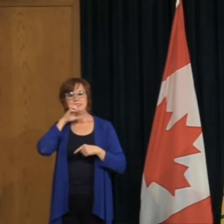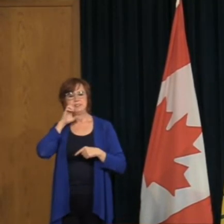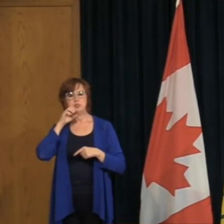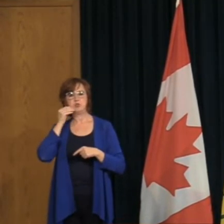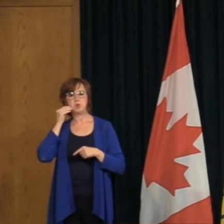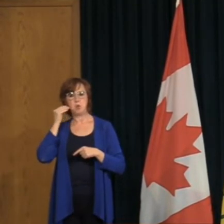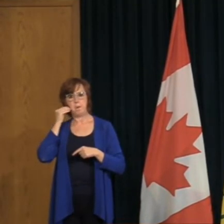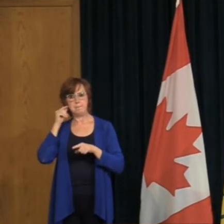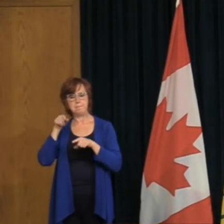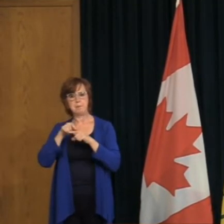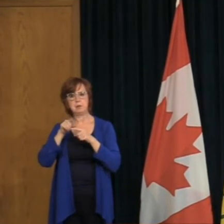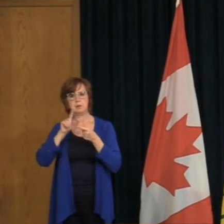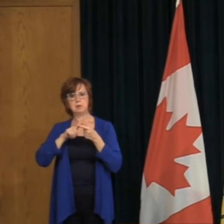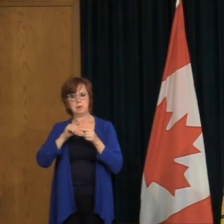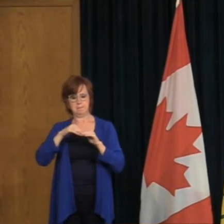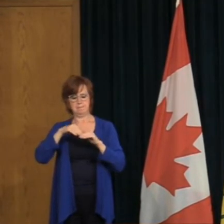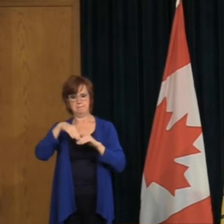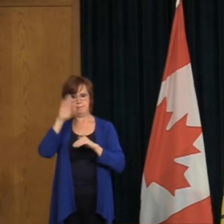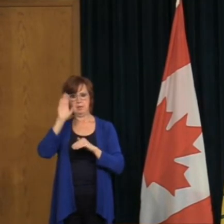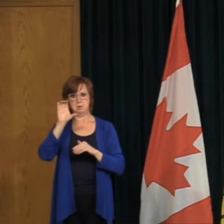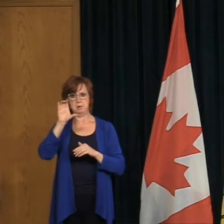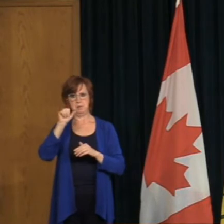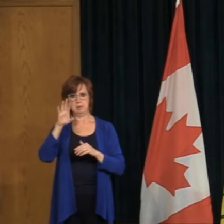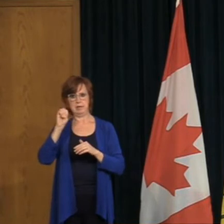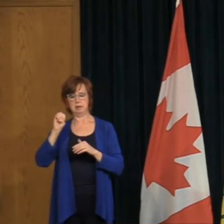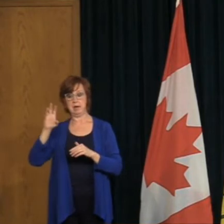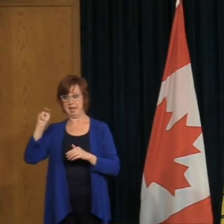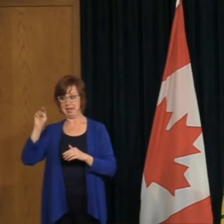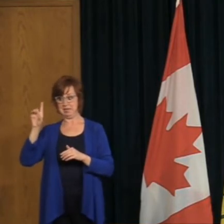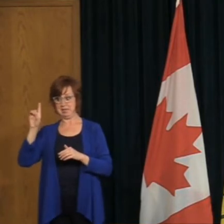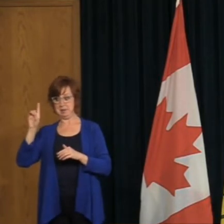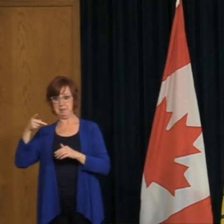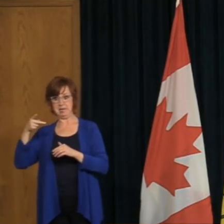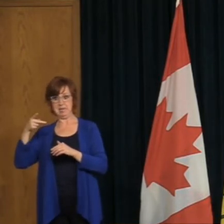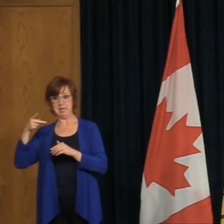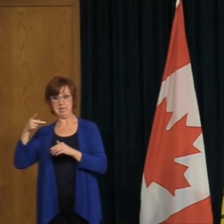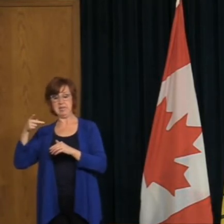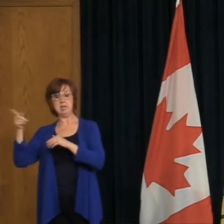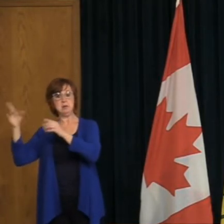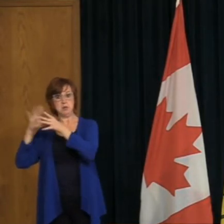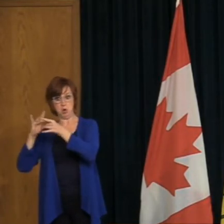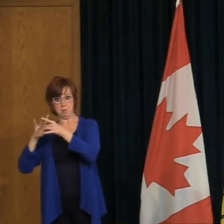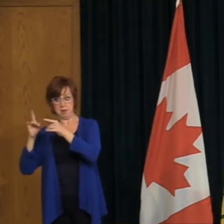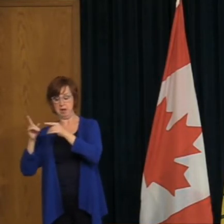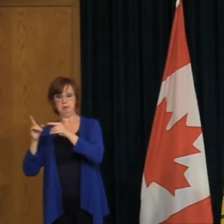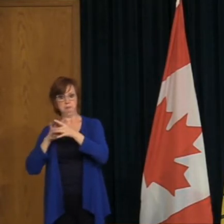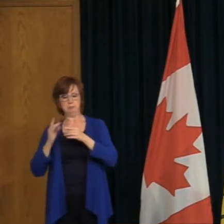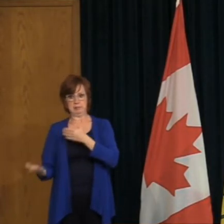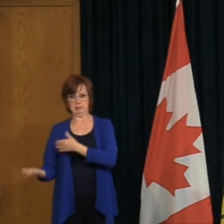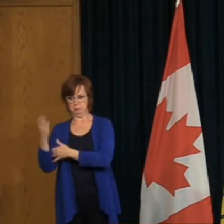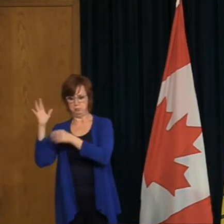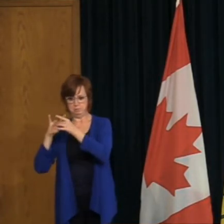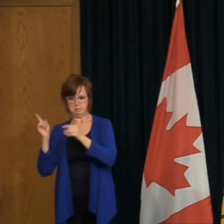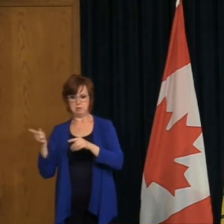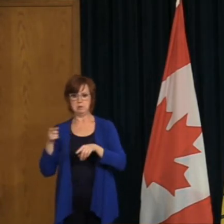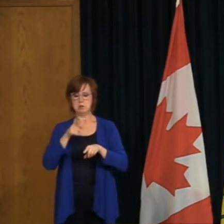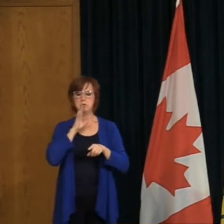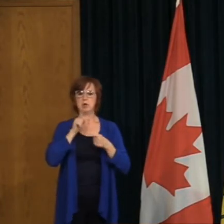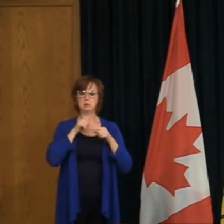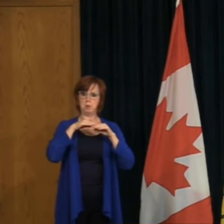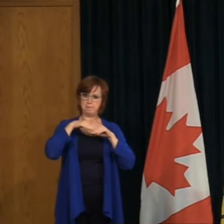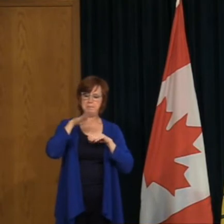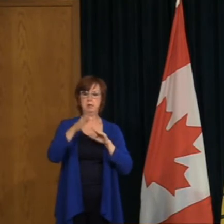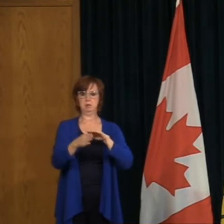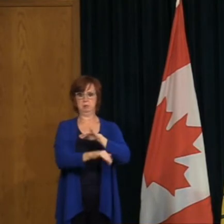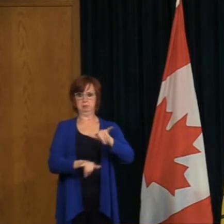the NDP opposition brought this up this morning, but of course this is a conversation being had all over Canada. And also